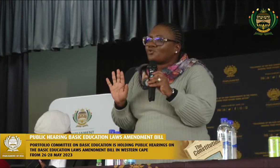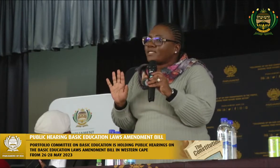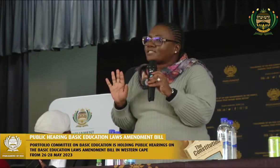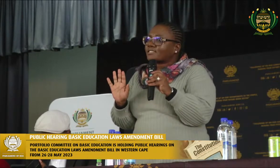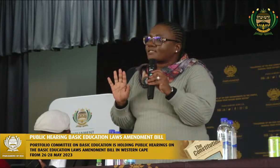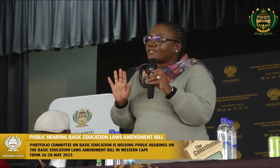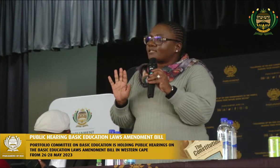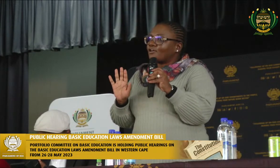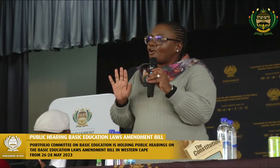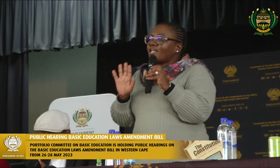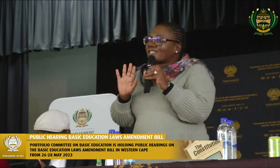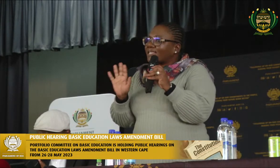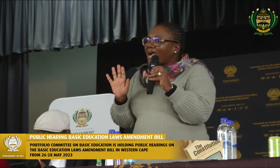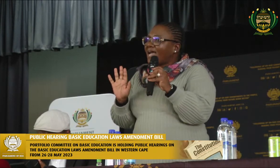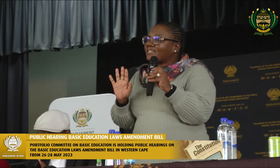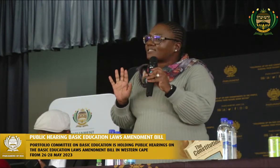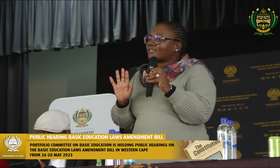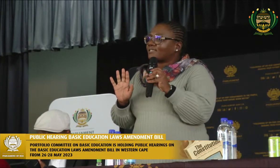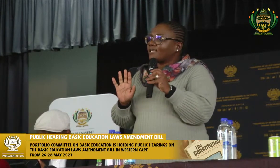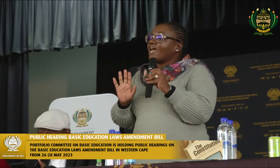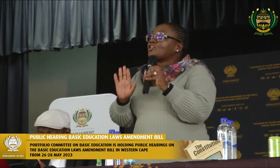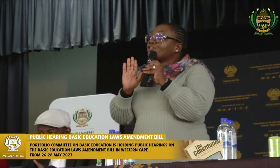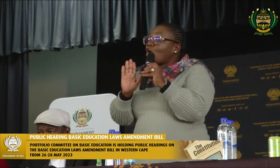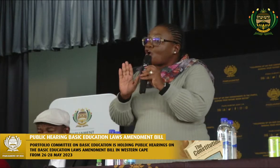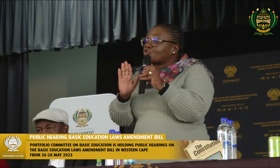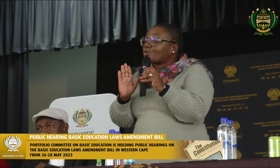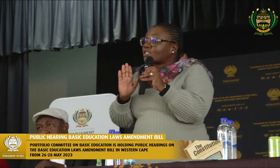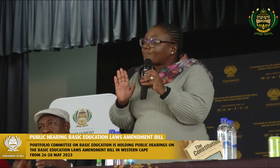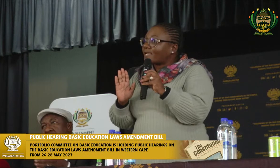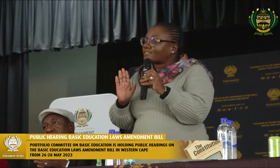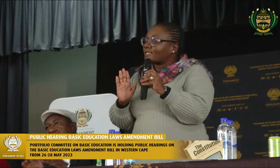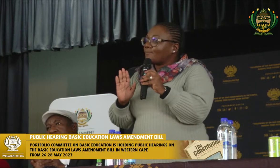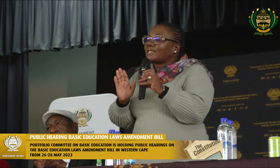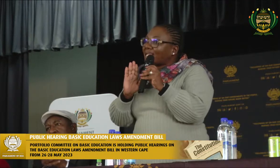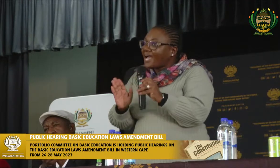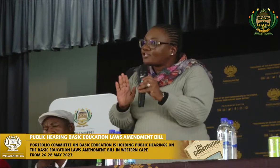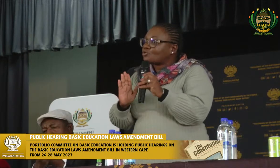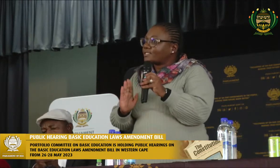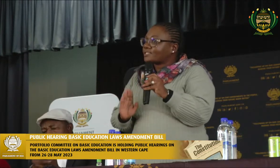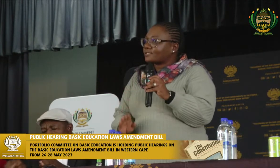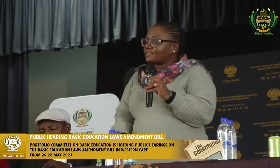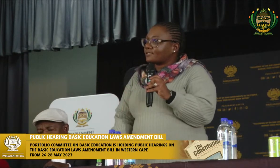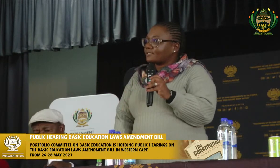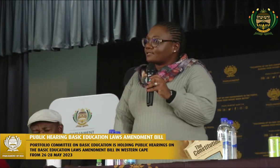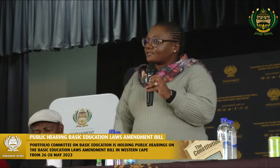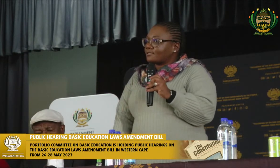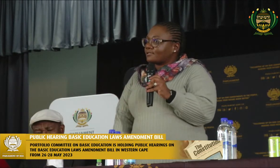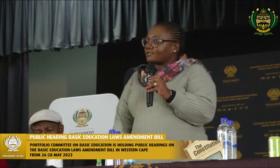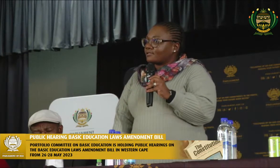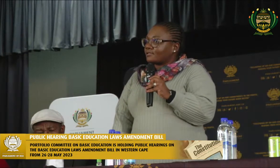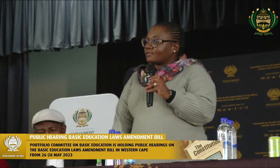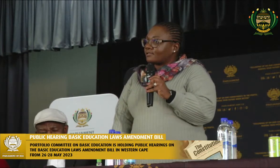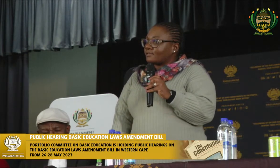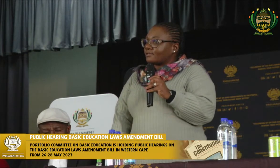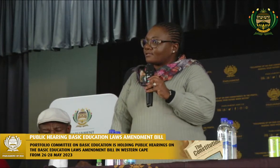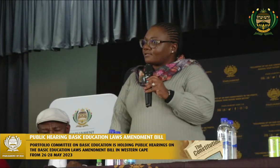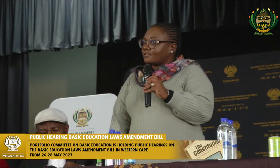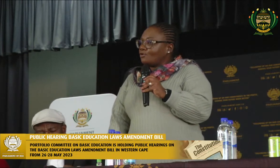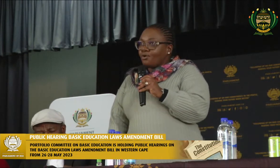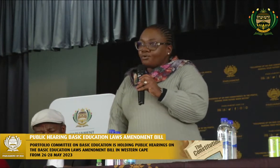Nobody can't do it. Honestly, can't. And with all due respect, but he can't do it.